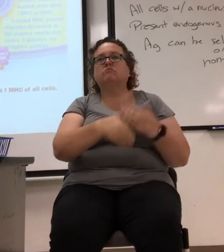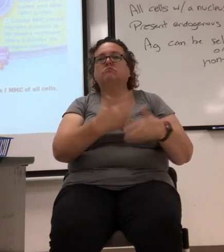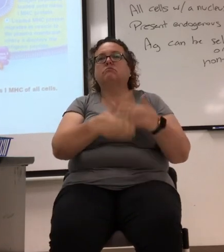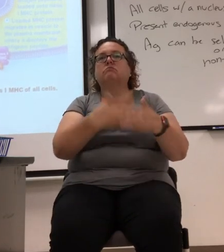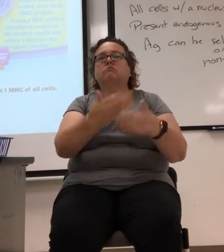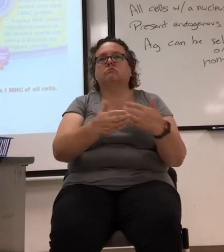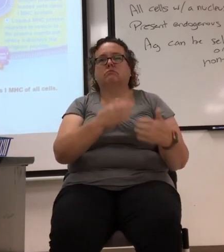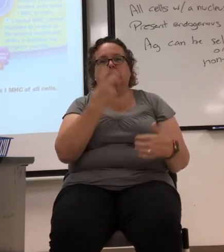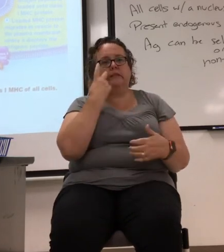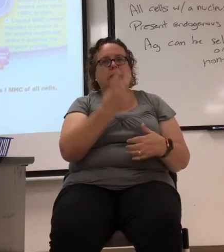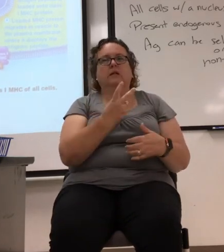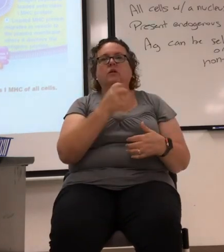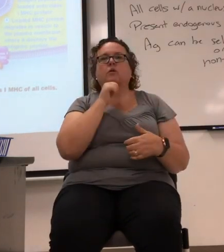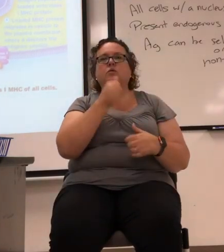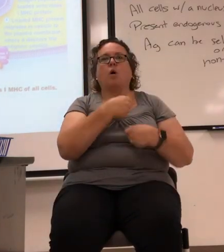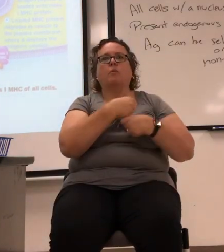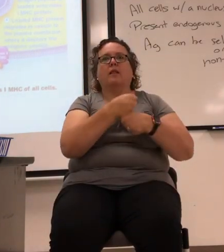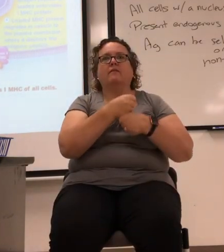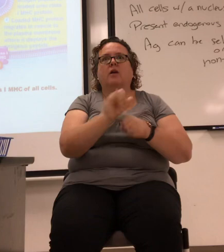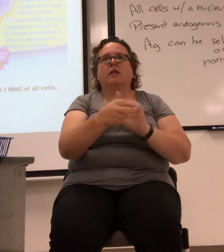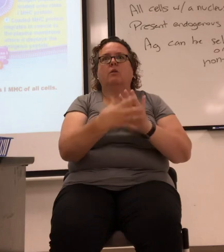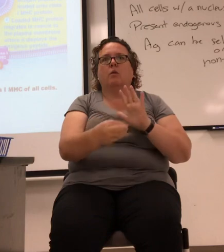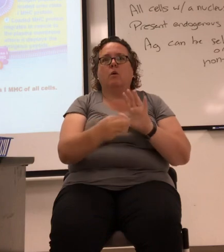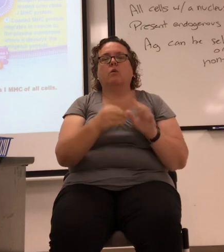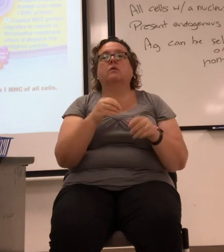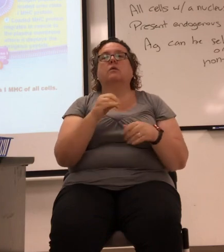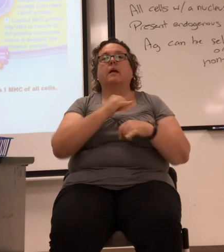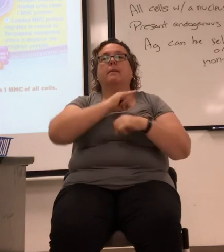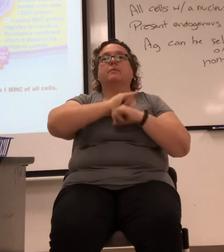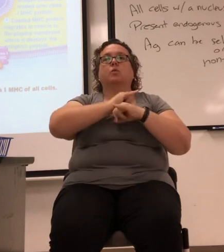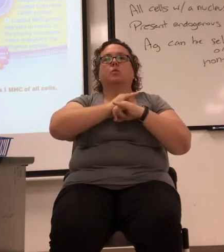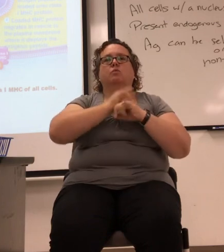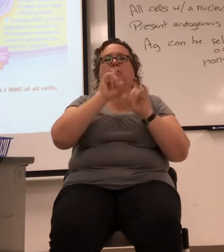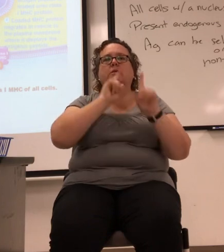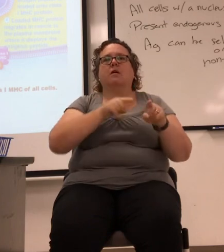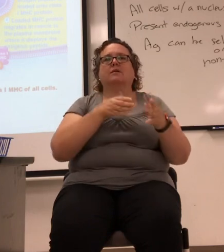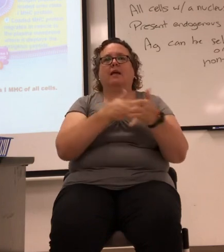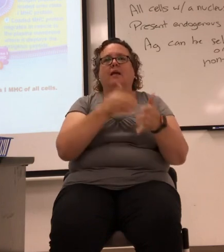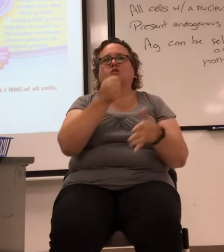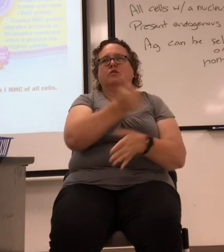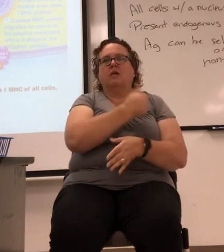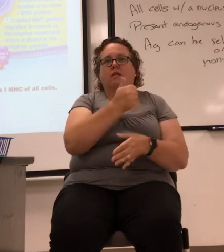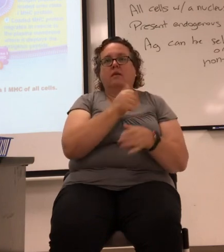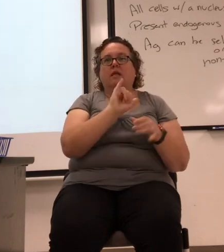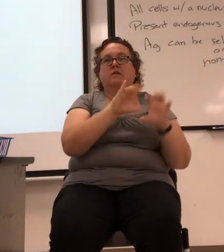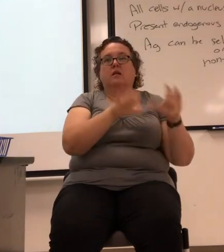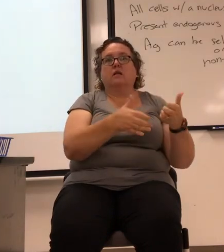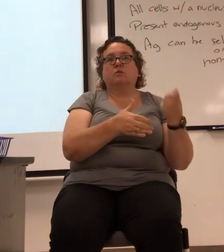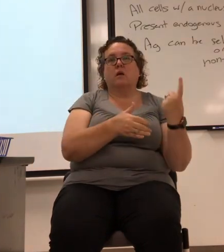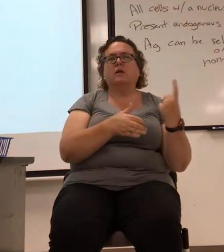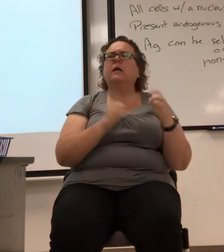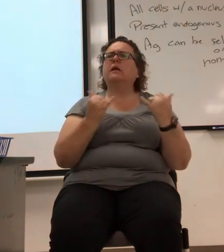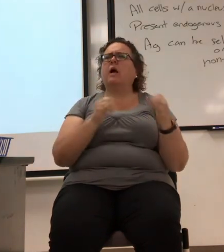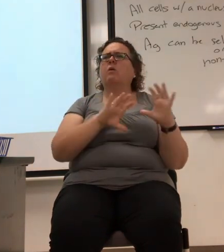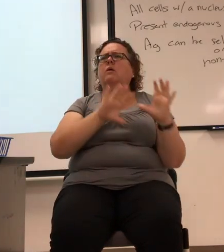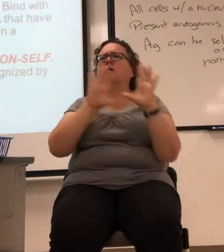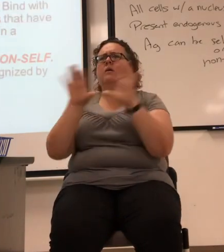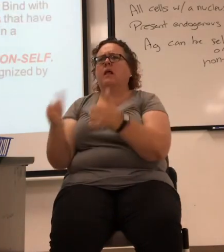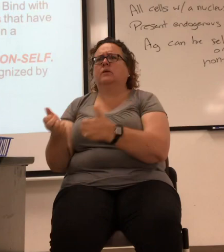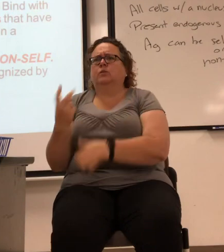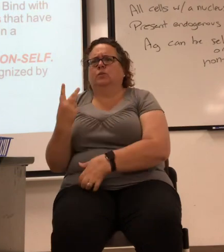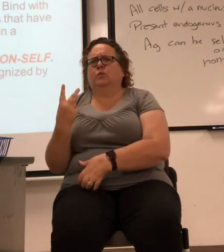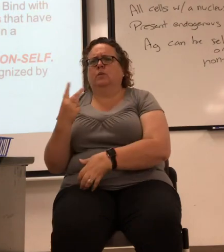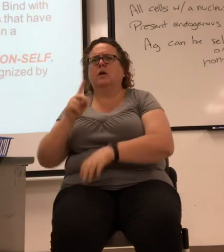don't proliferate that clone and mount it in an immune response against yourself. That's class 1. Class 2, let's ask the same questions.